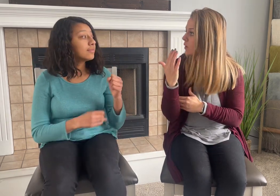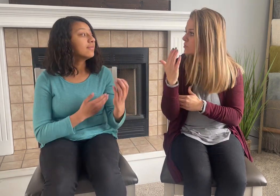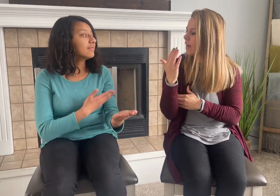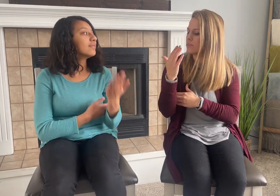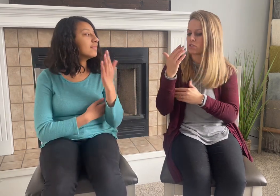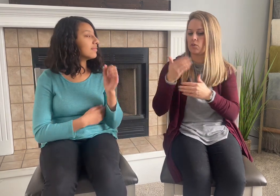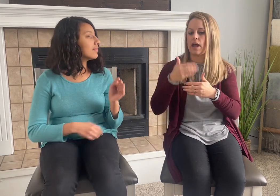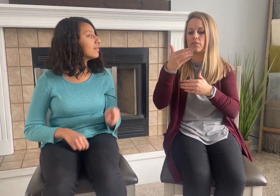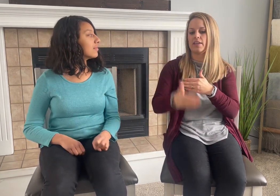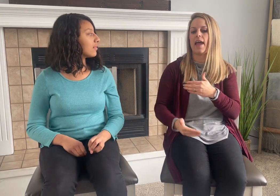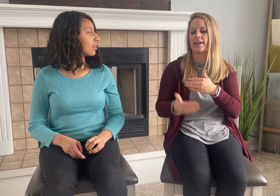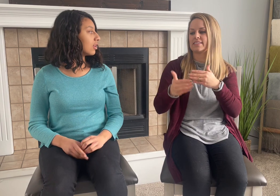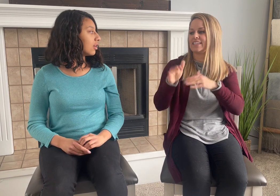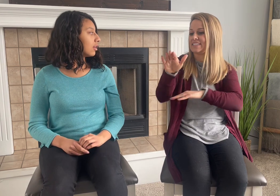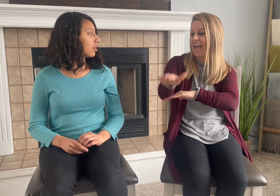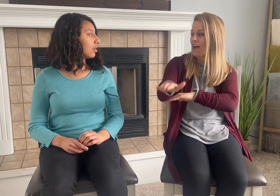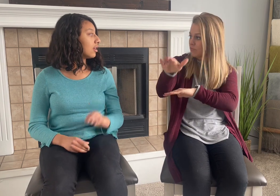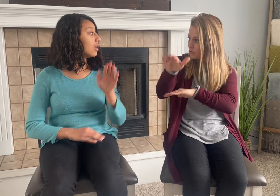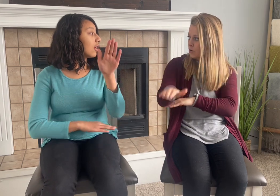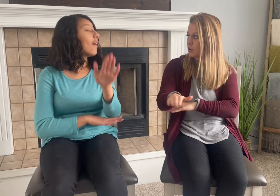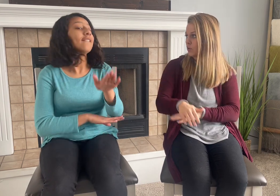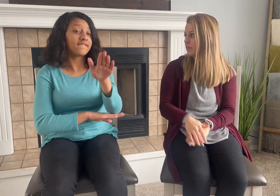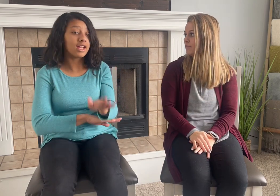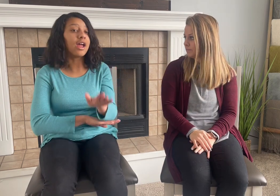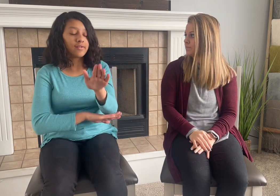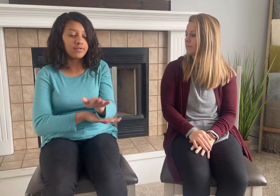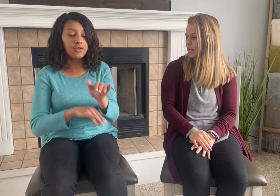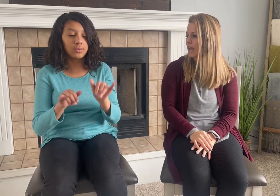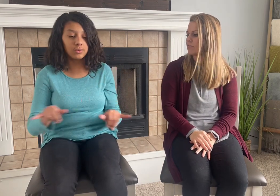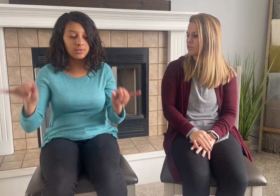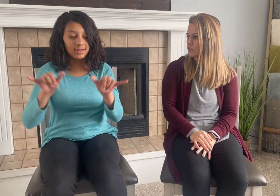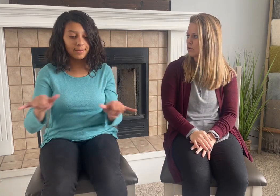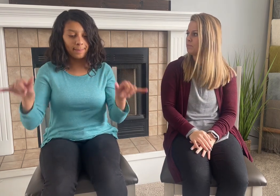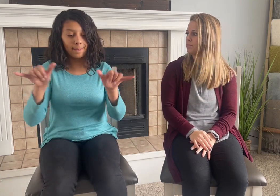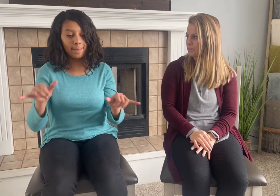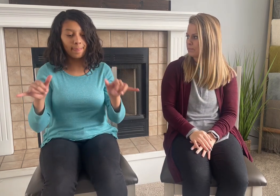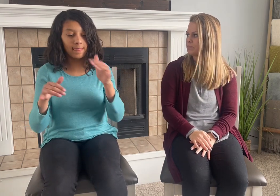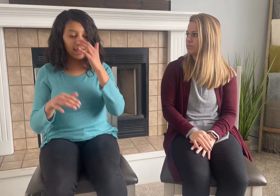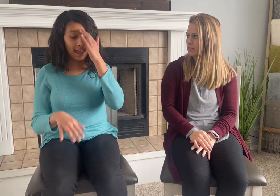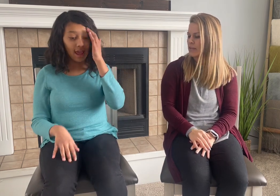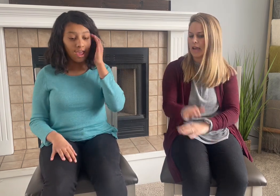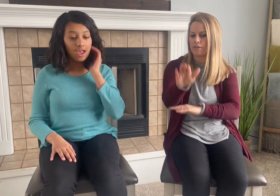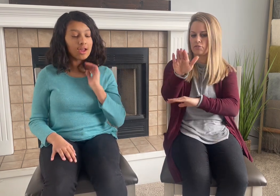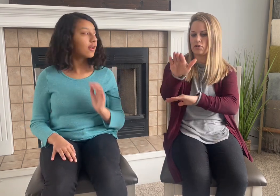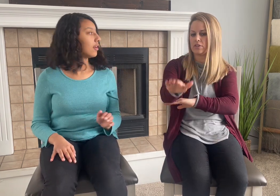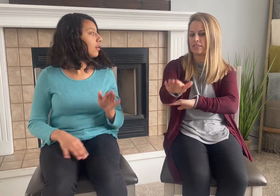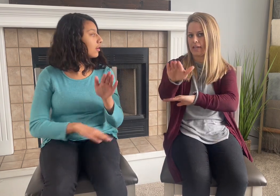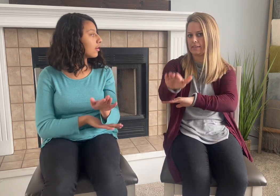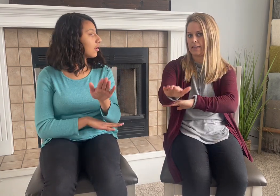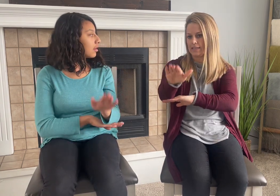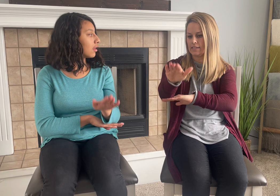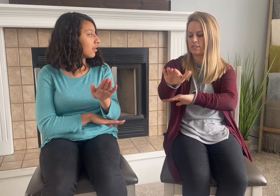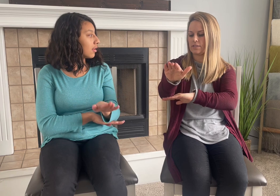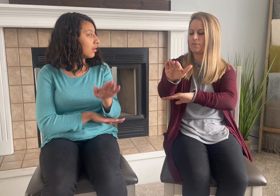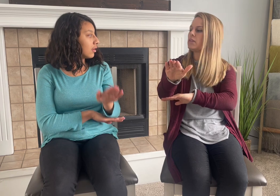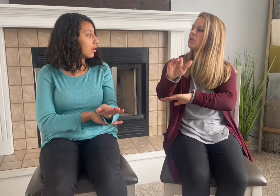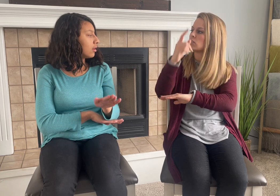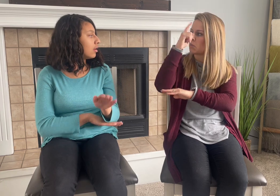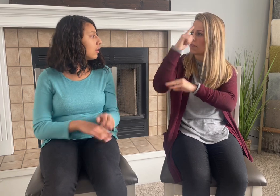ones, right? So now next is afternoon. Afternoon. And afternoon is signed like this. So when we